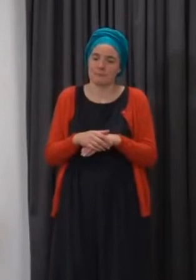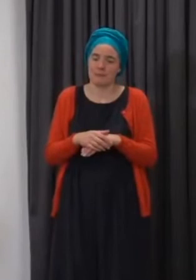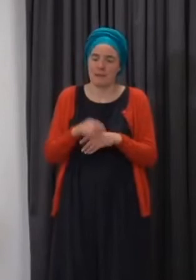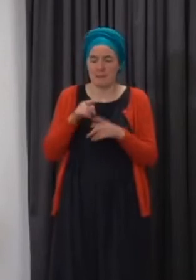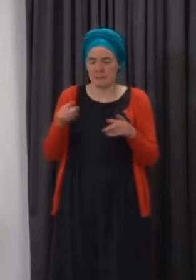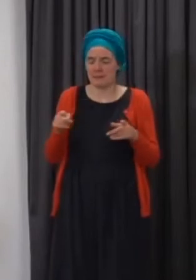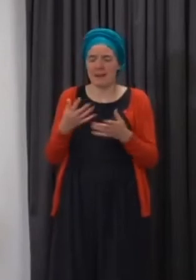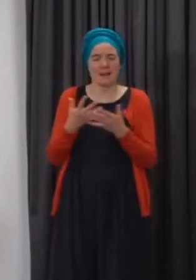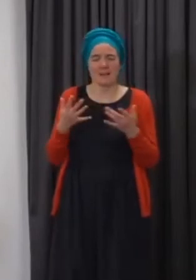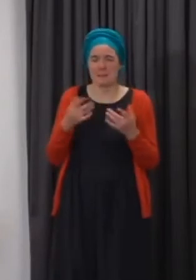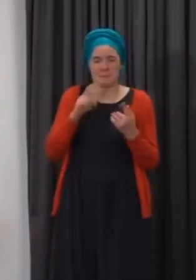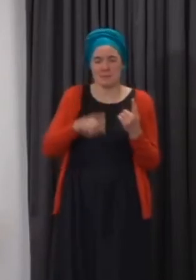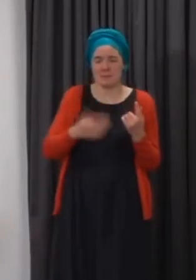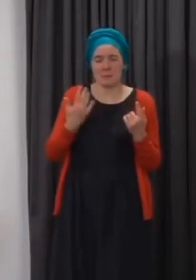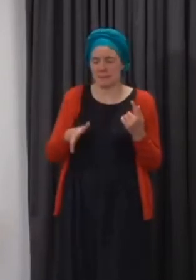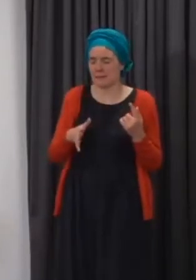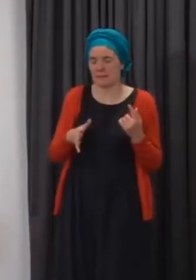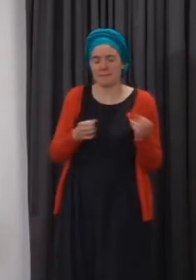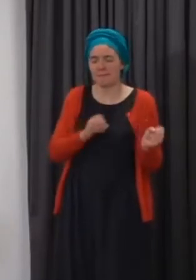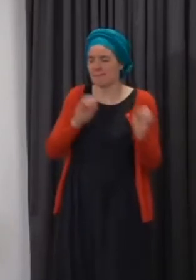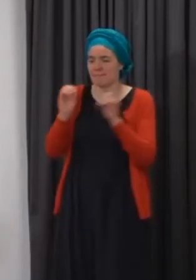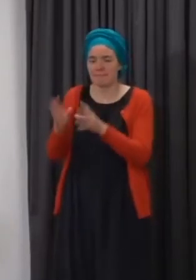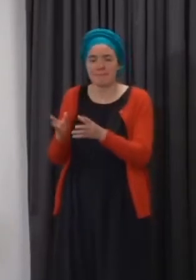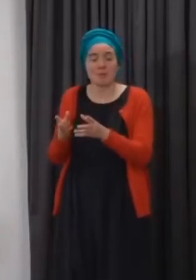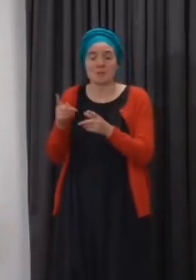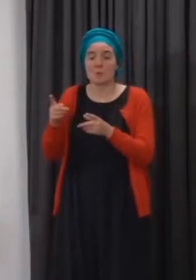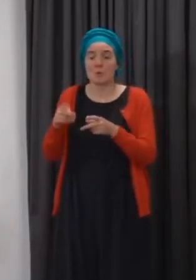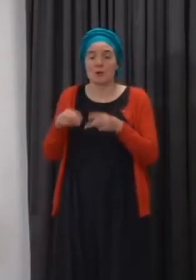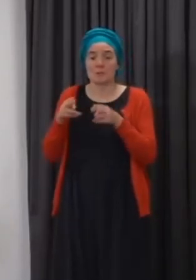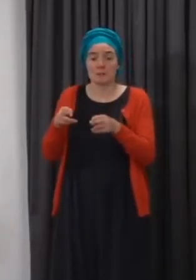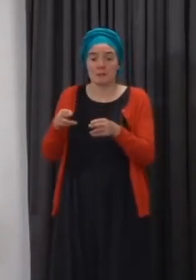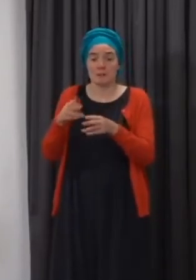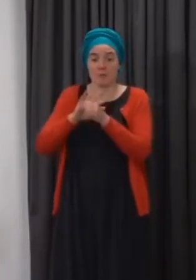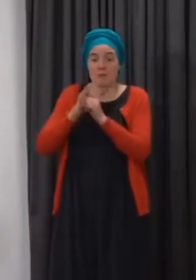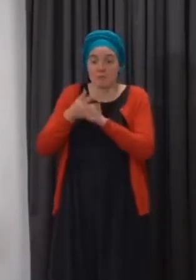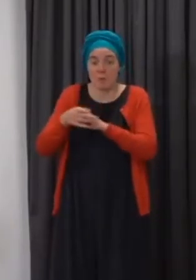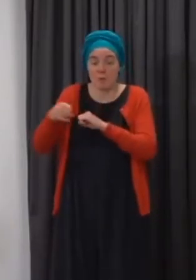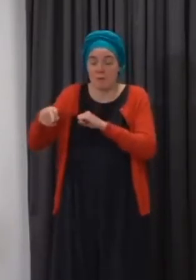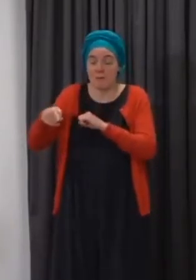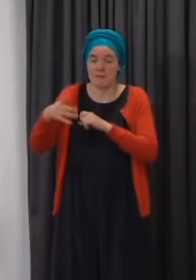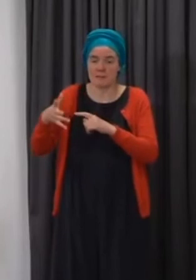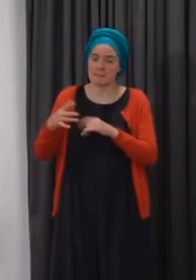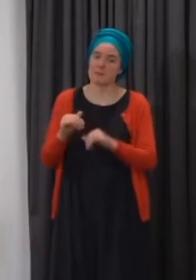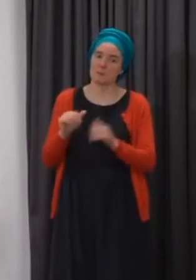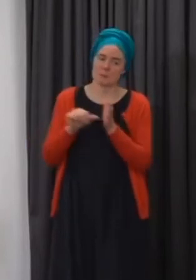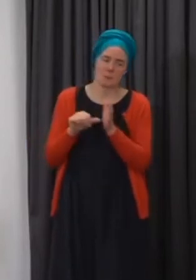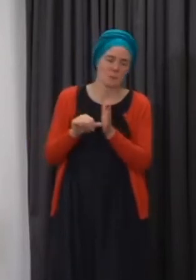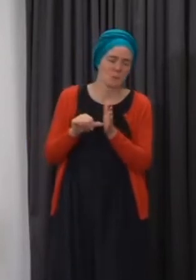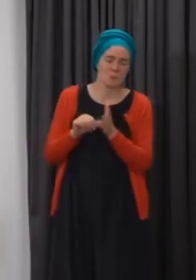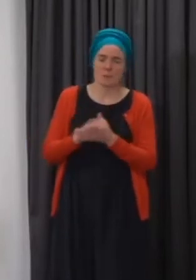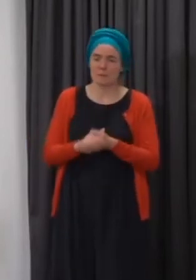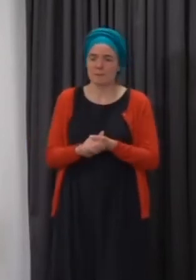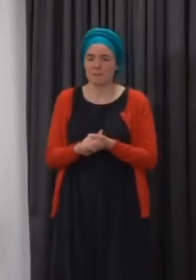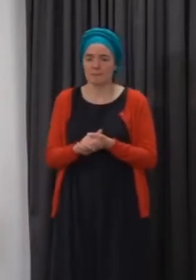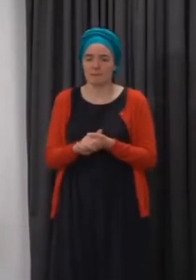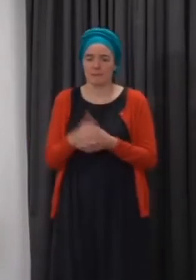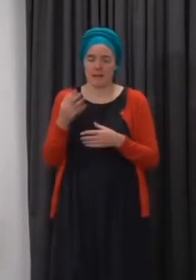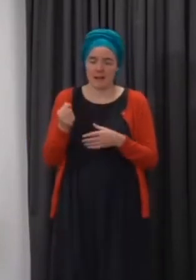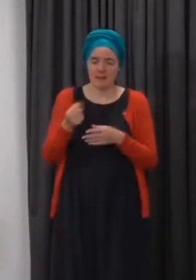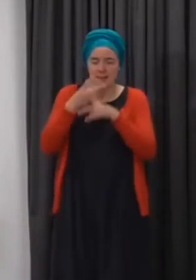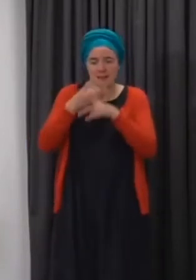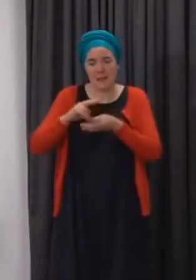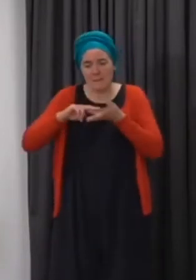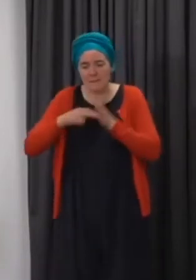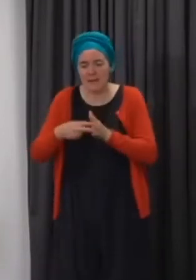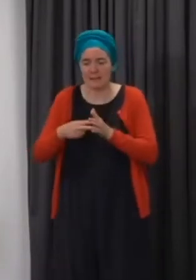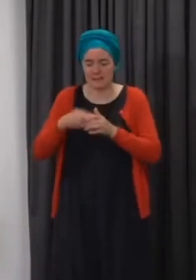difficult experience. What we try to do in many respects is to use many of our existing arrangements. We have care planning approaches, we focus